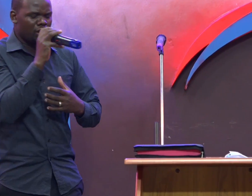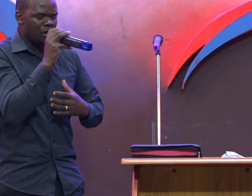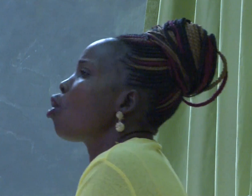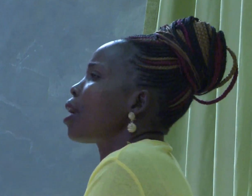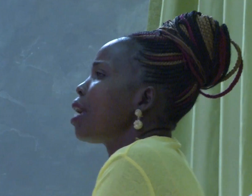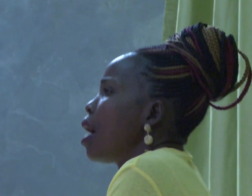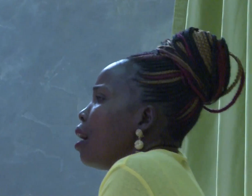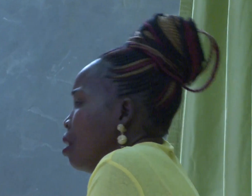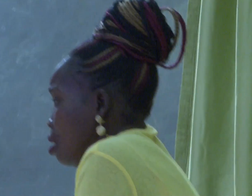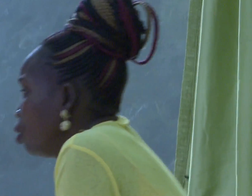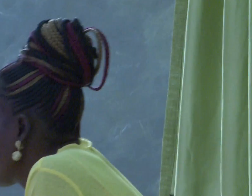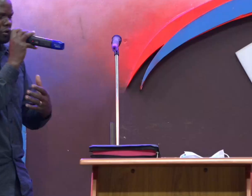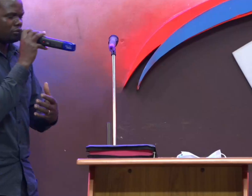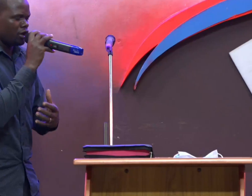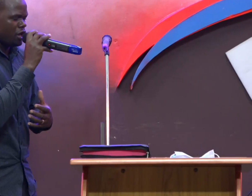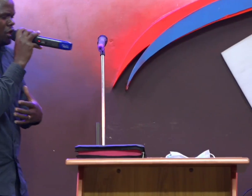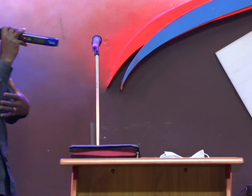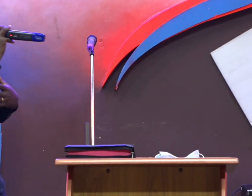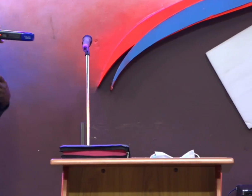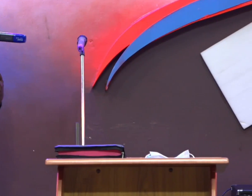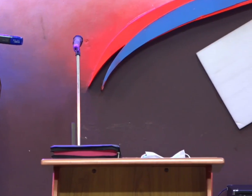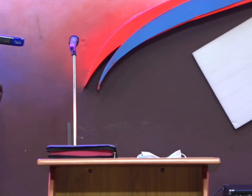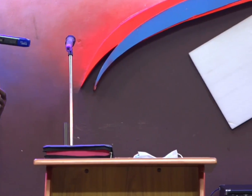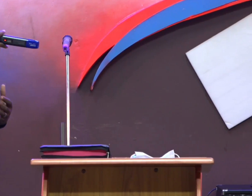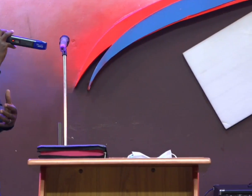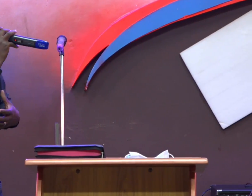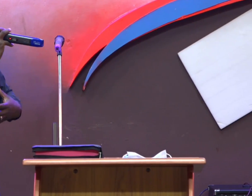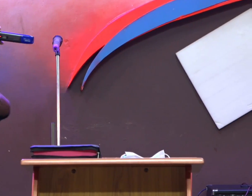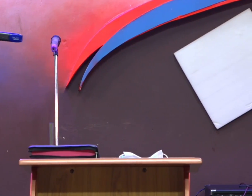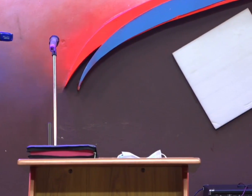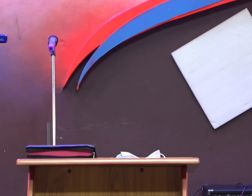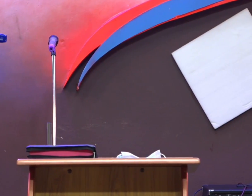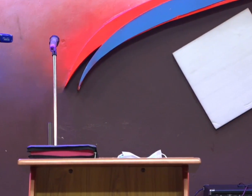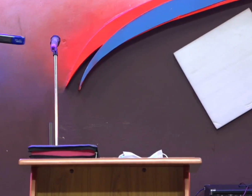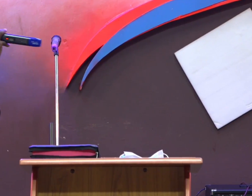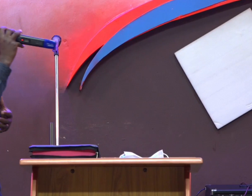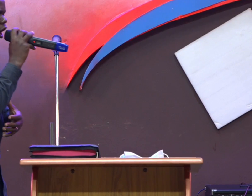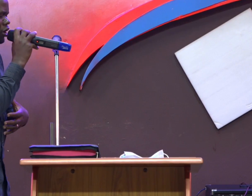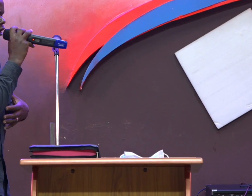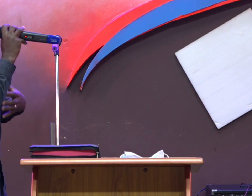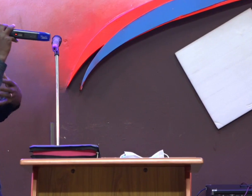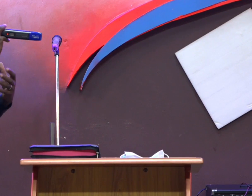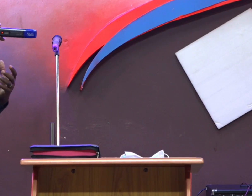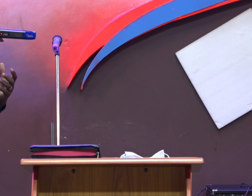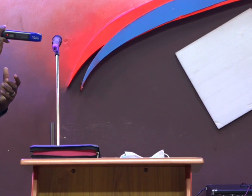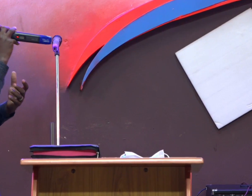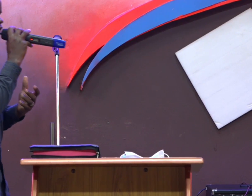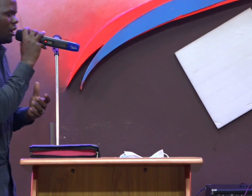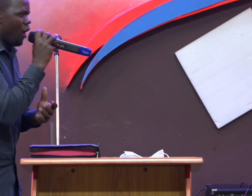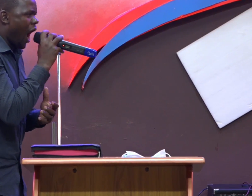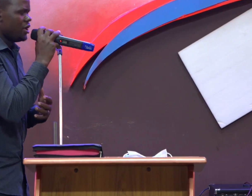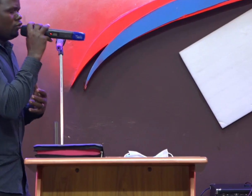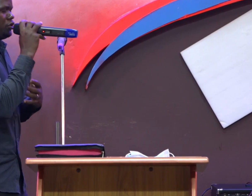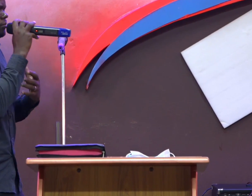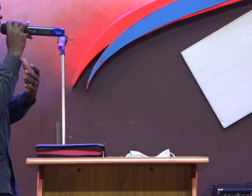King of glory. Renew us, heavenly King of glory. Renew my inner being. Renew my prayer life, heavenly Lord. Renew my life of reading